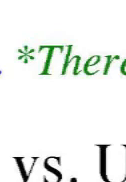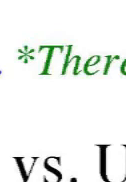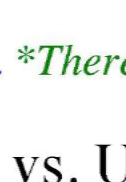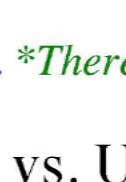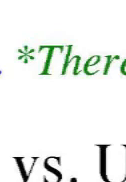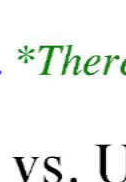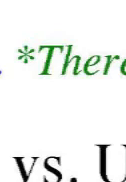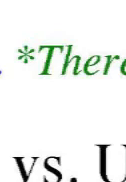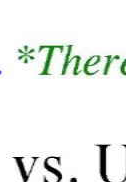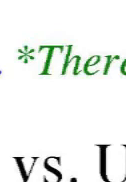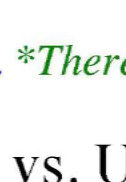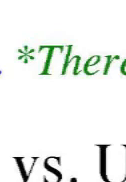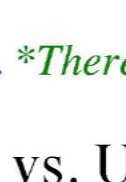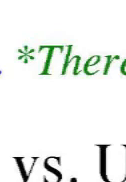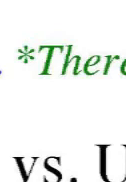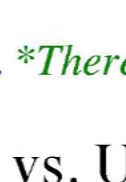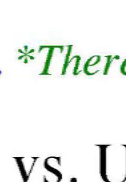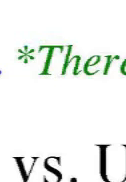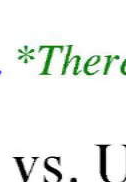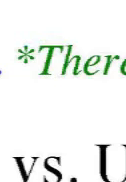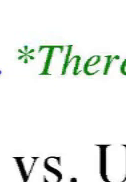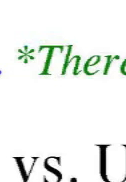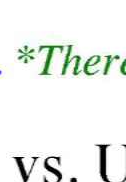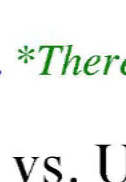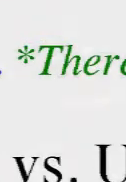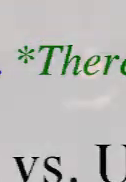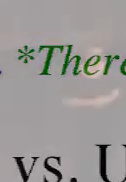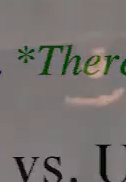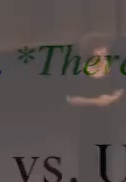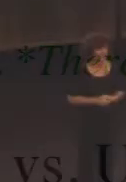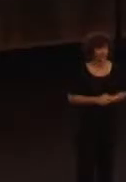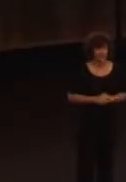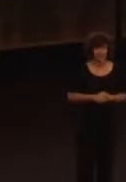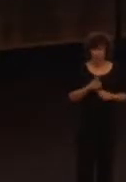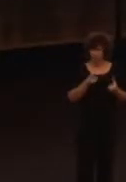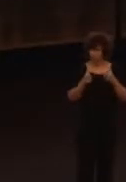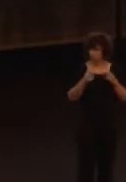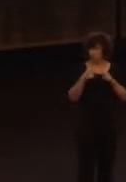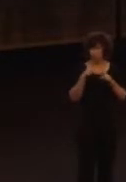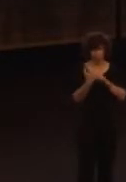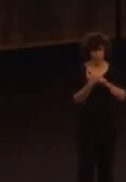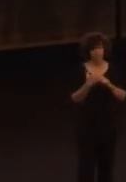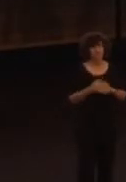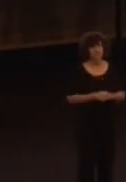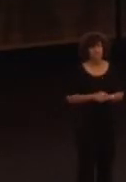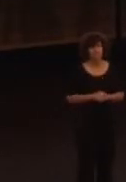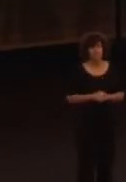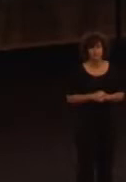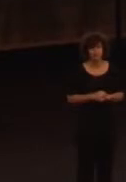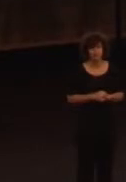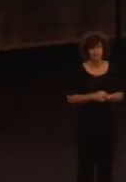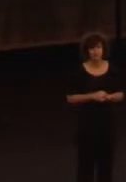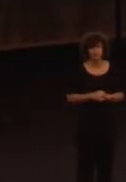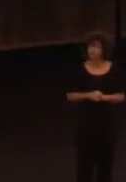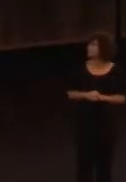grammaticality judgment task here, again controlling for context, and here the children heard